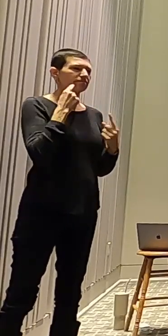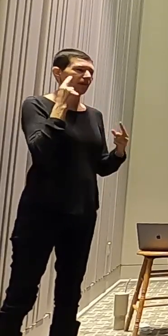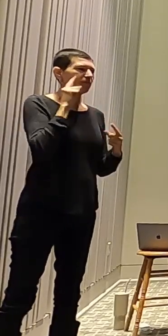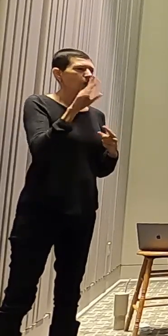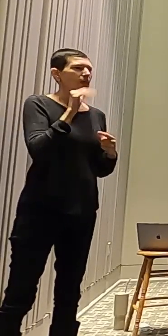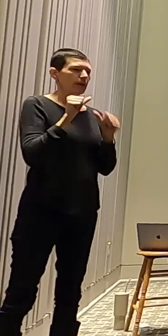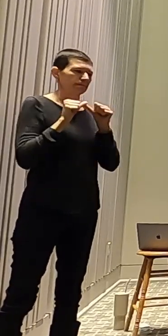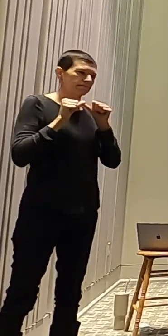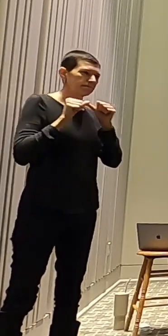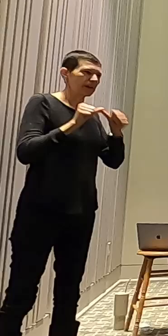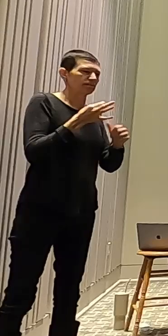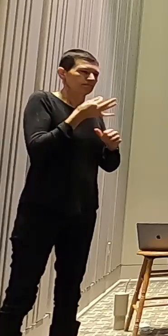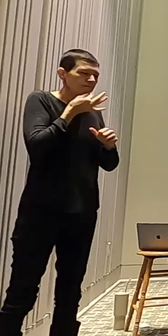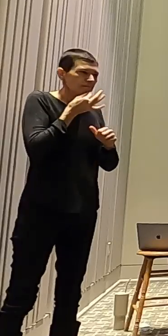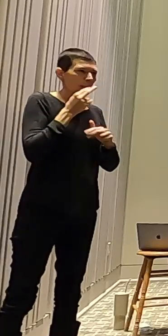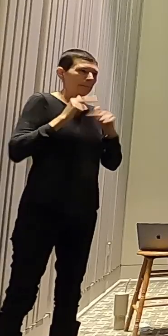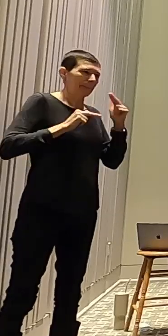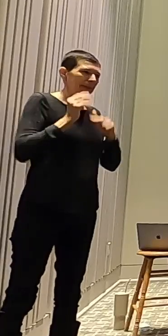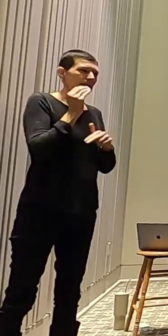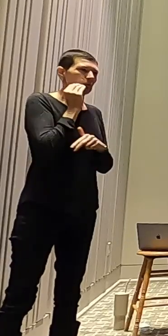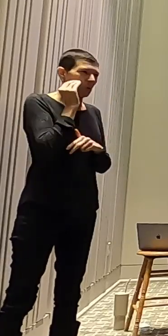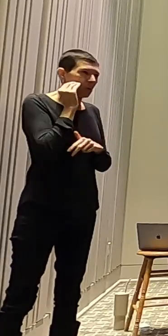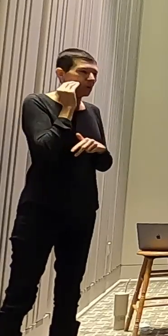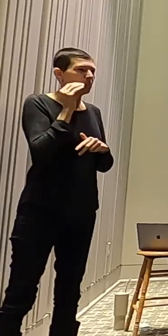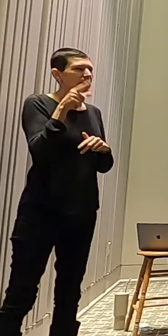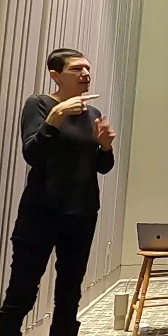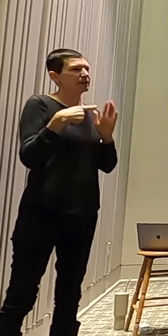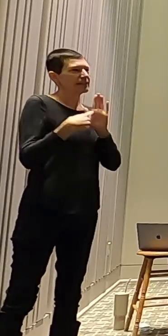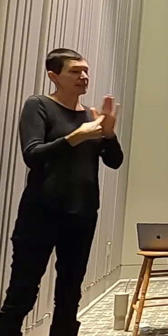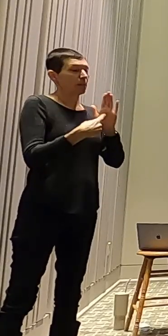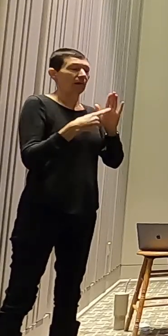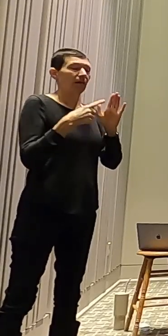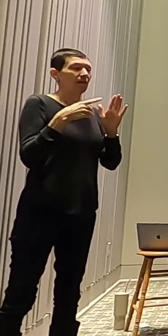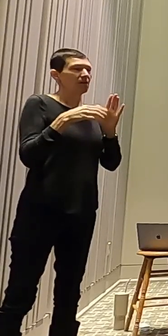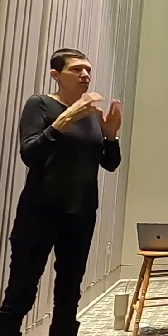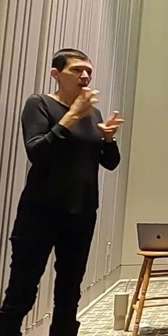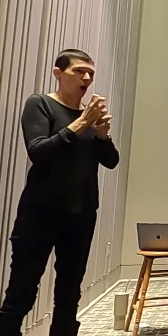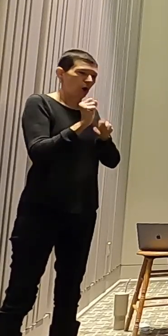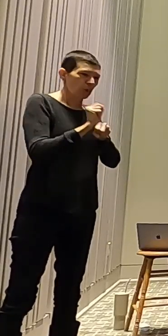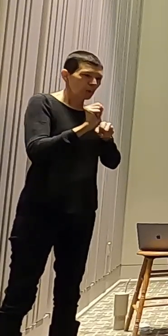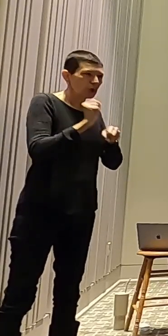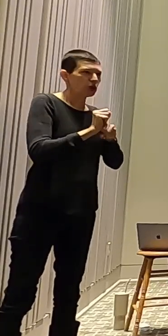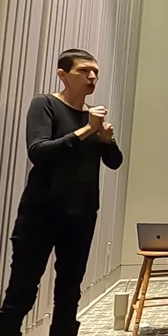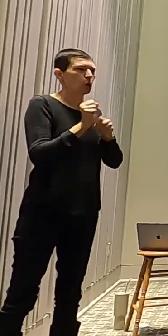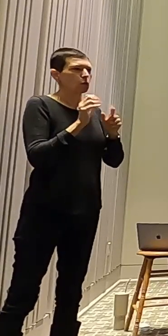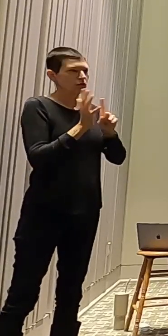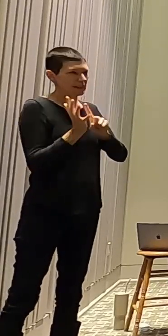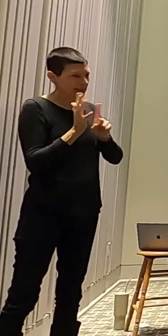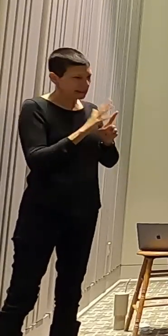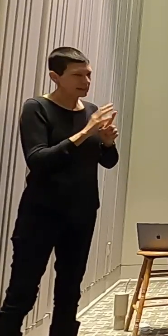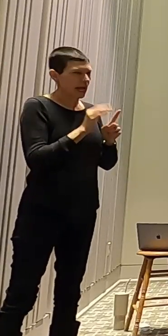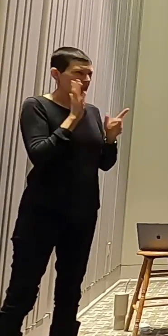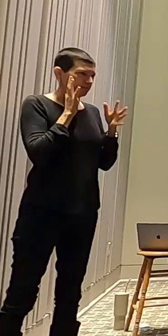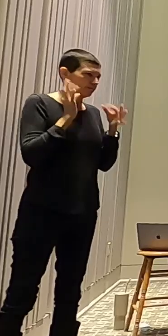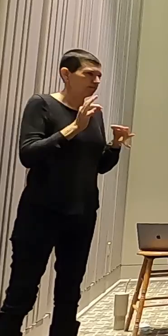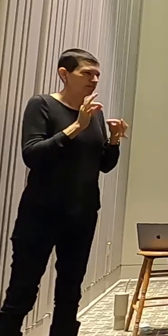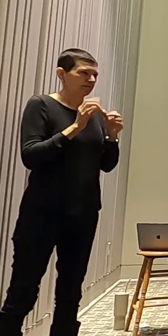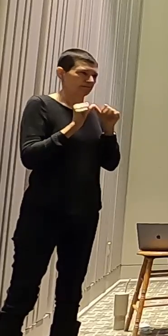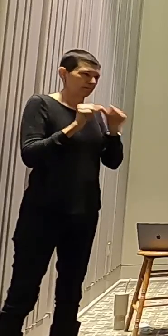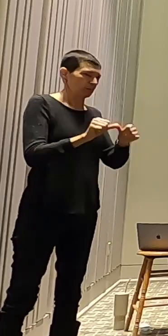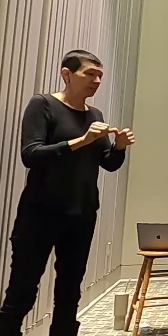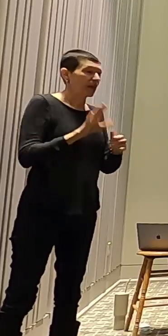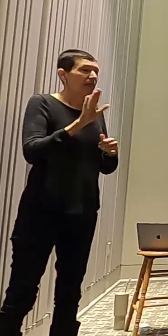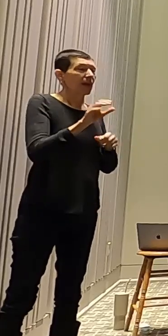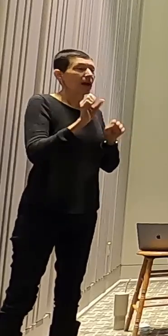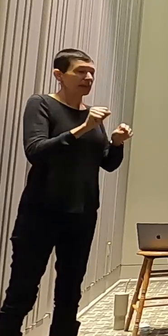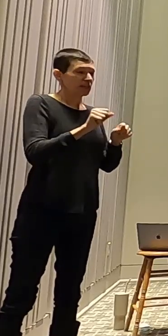in building lodges and dams, making them a symbol of hard work, resilience, and determination. The beaver's ability to